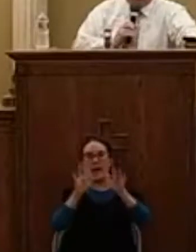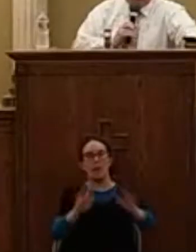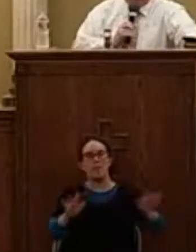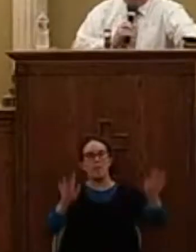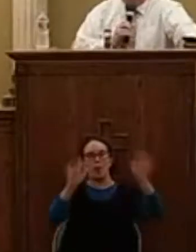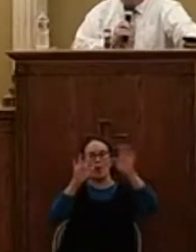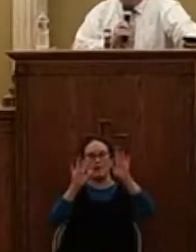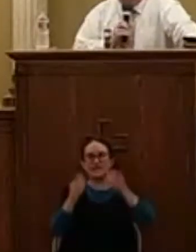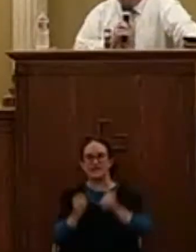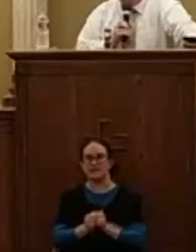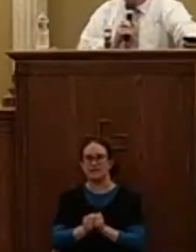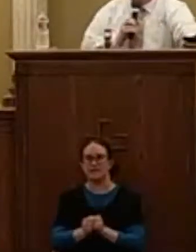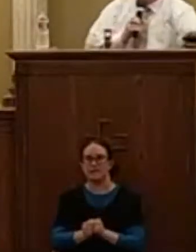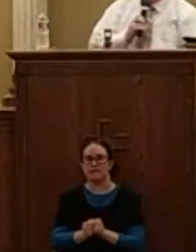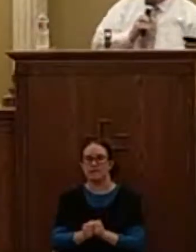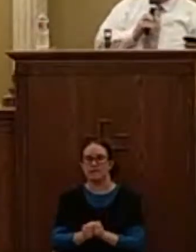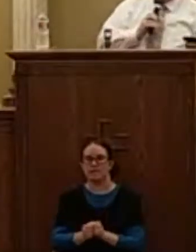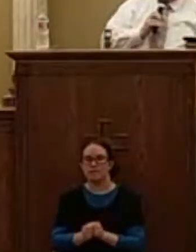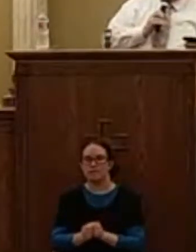and mercy?